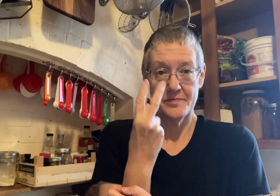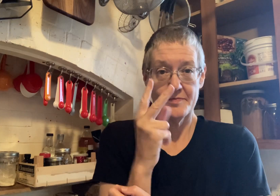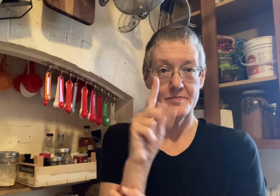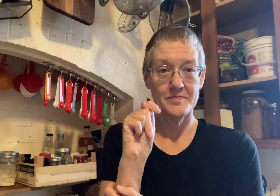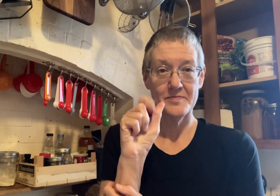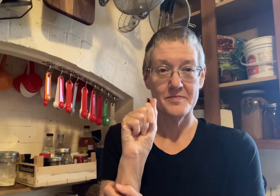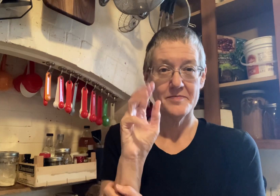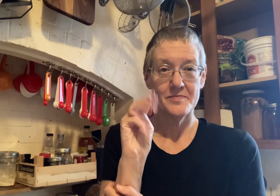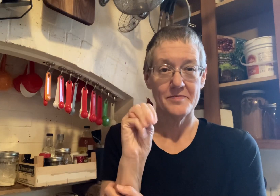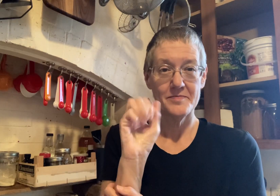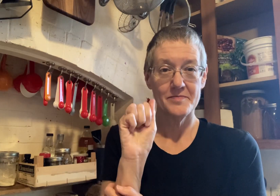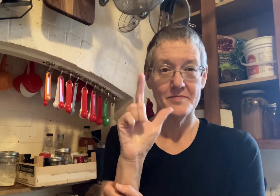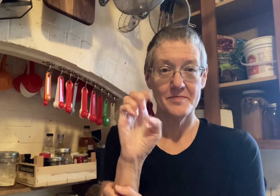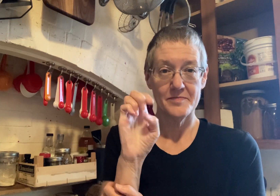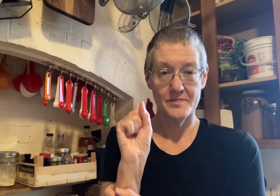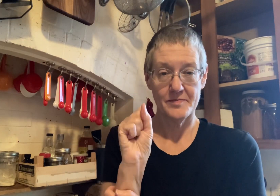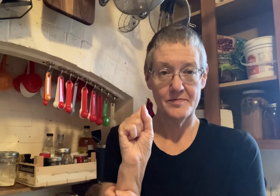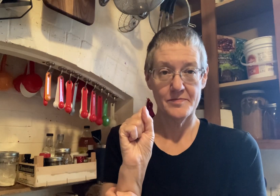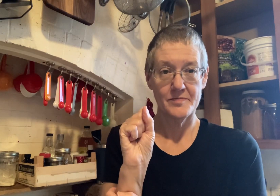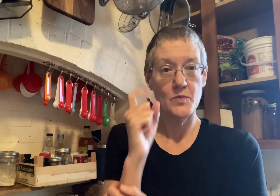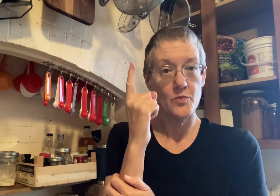Now this is going to make 12 tamales. You're